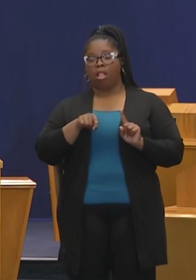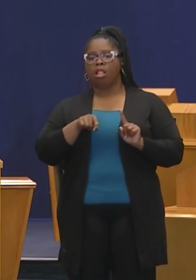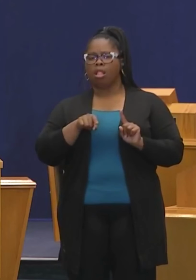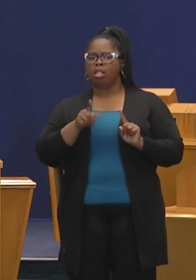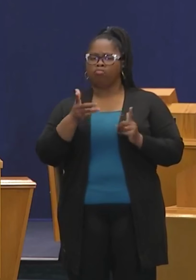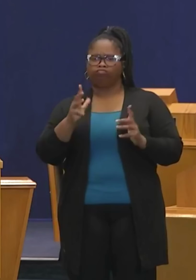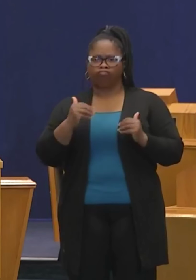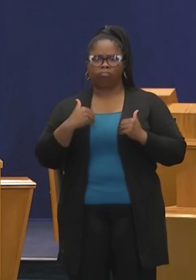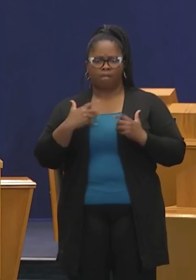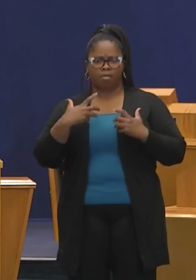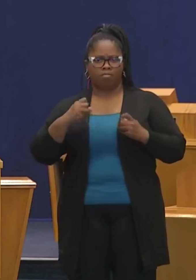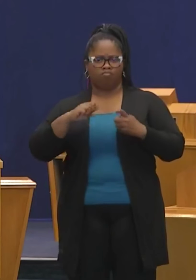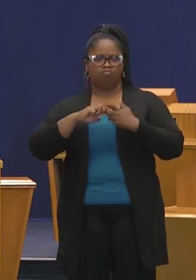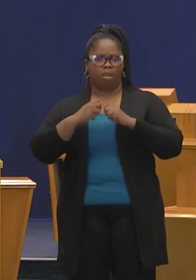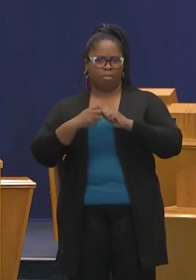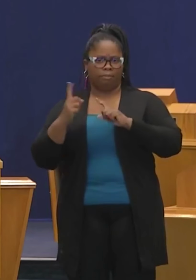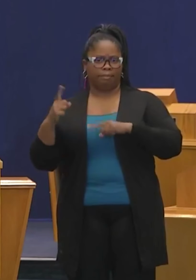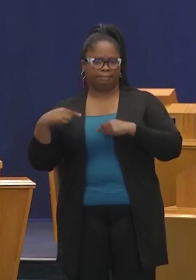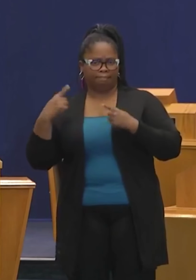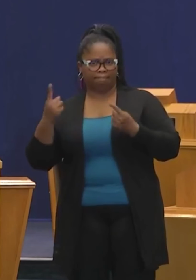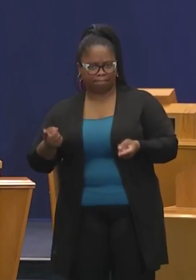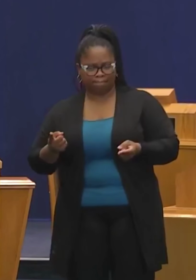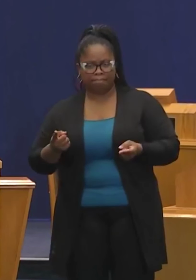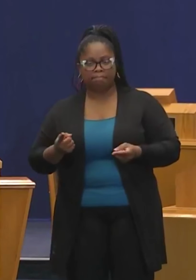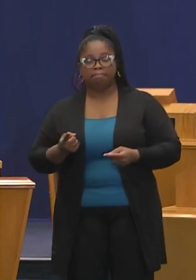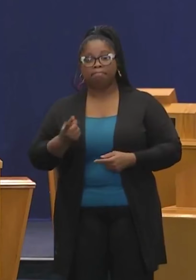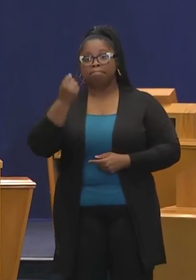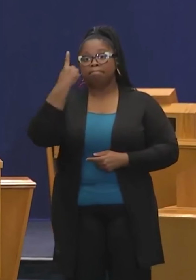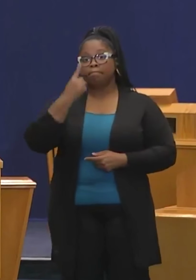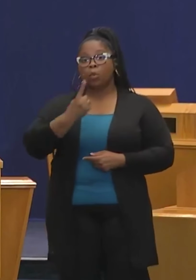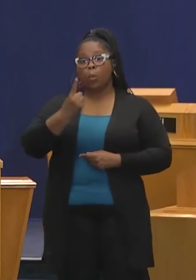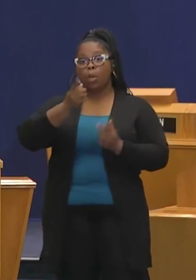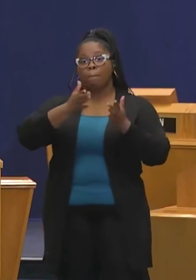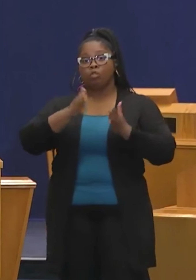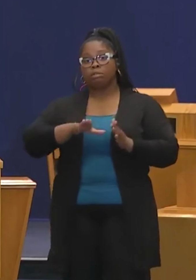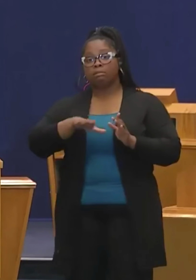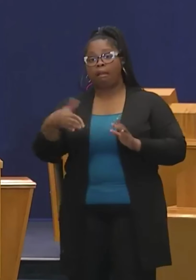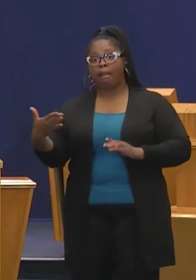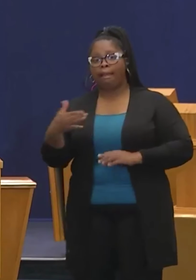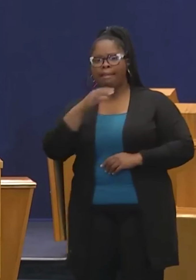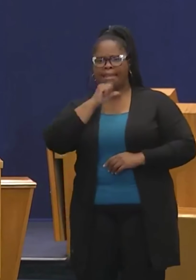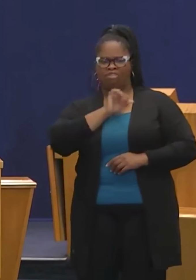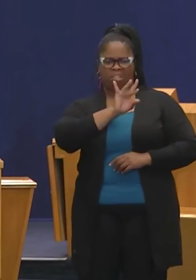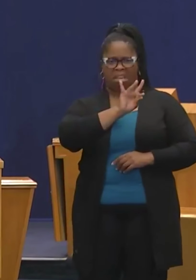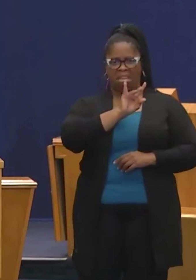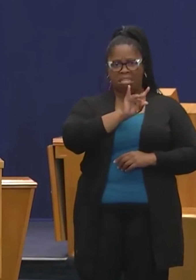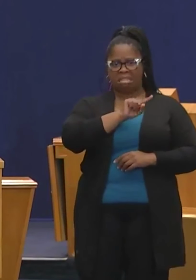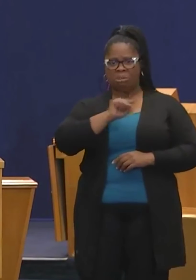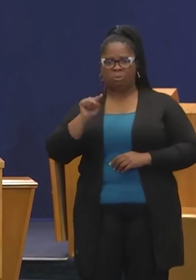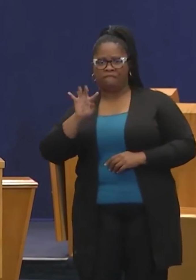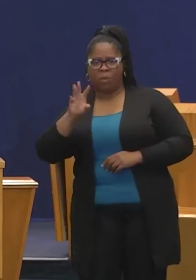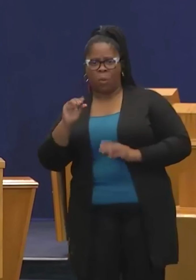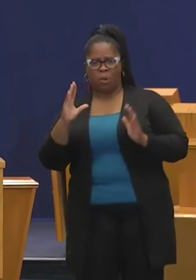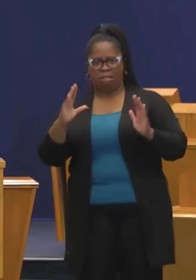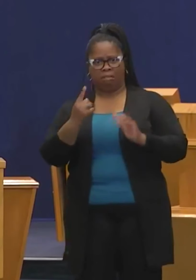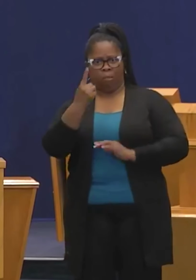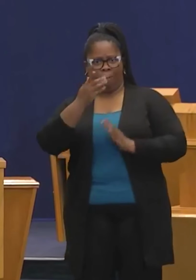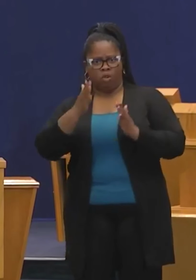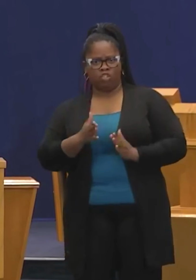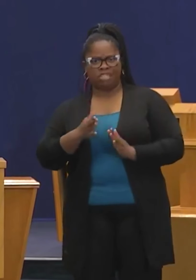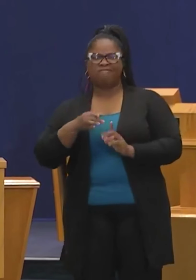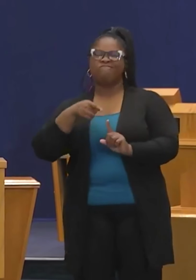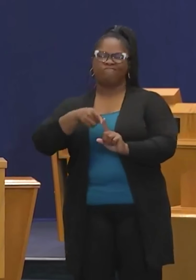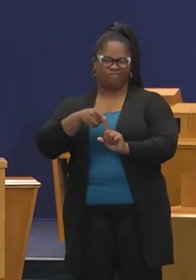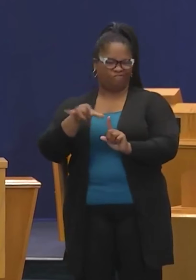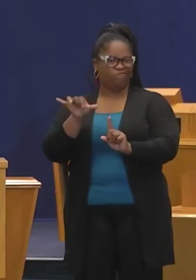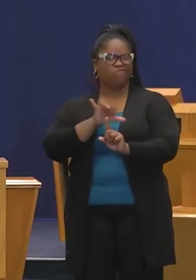had underlying health conditions. There was one person who died who was between the ages of 18 and 40, and this person